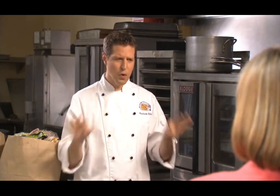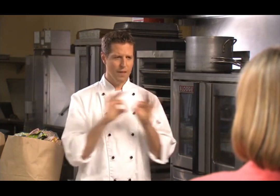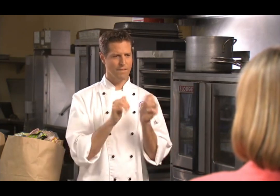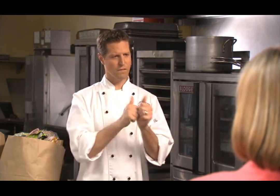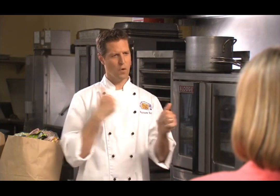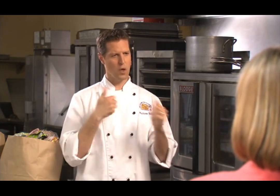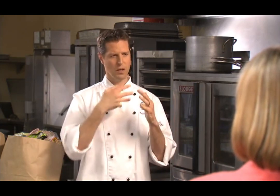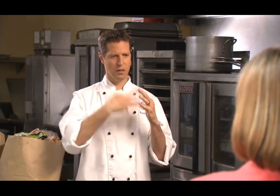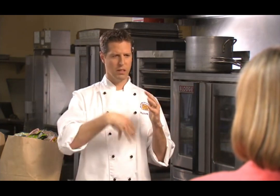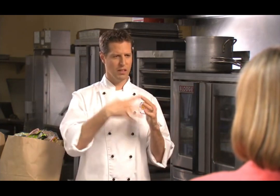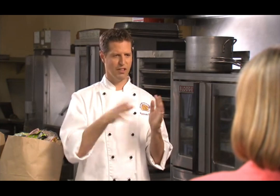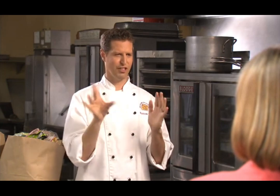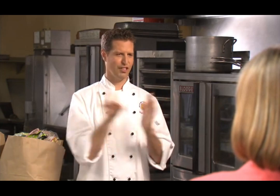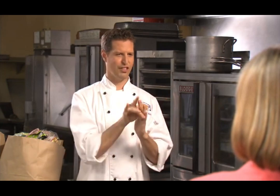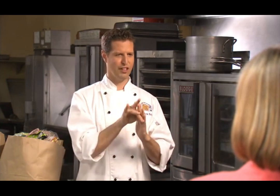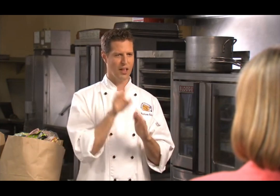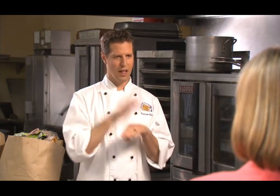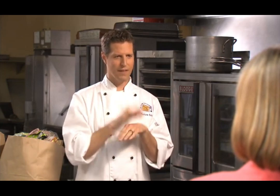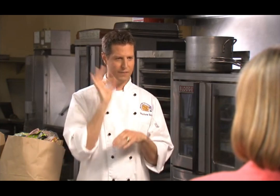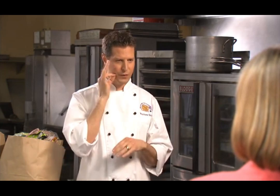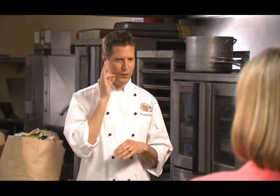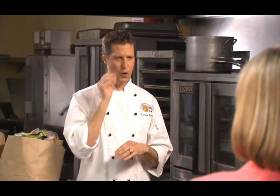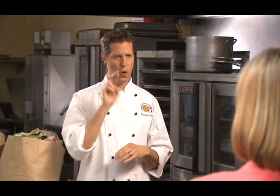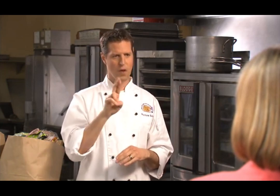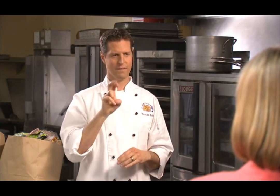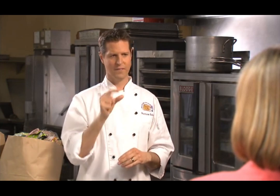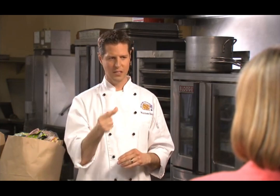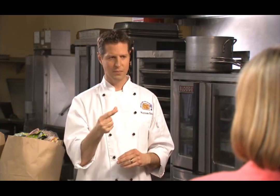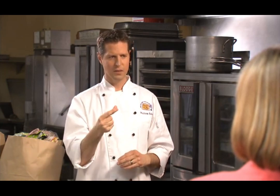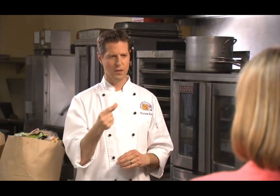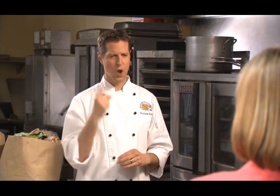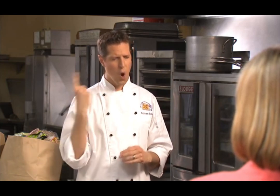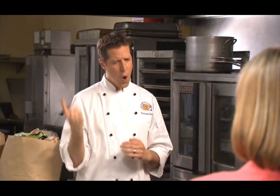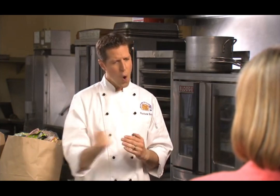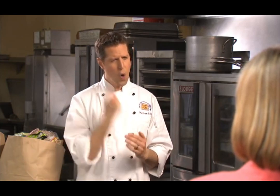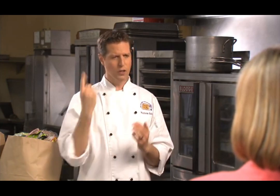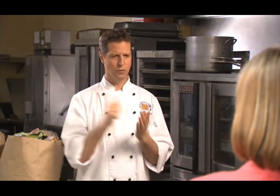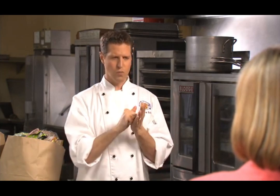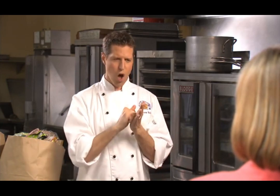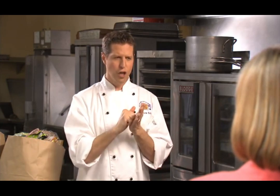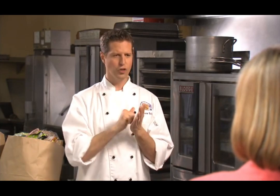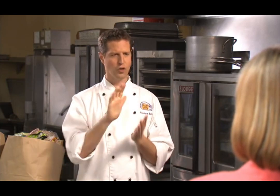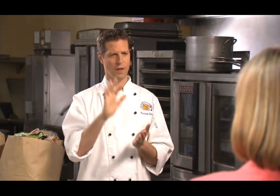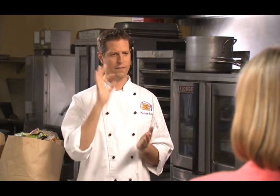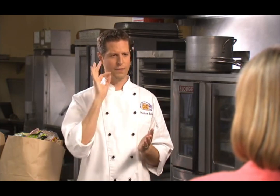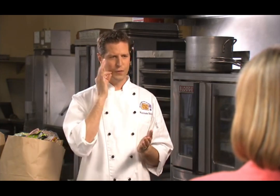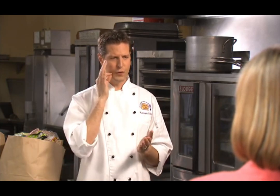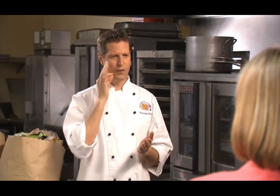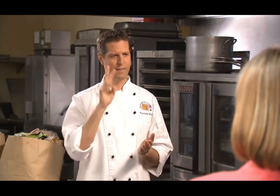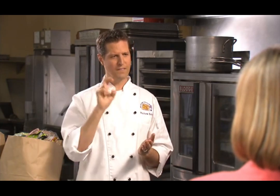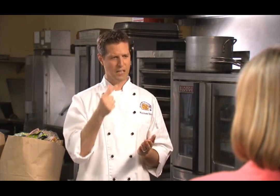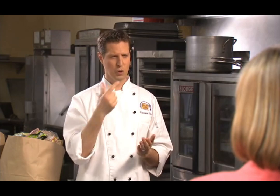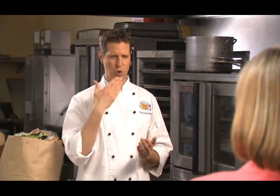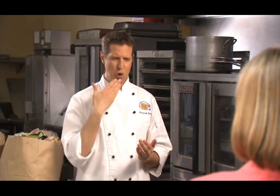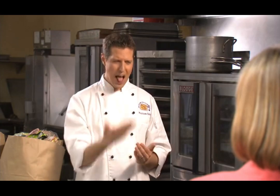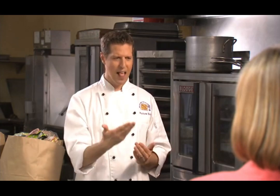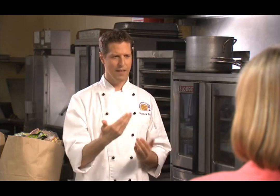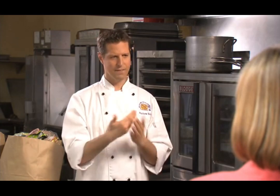It is important to avoid getting these liquids on fruits and vegetables, and you always want to be sure you wash your fruits and vegetables very